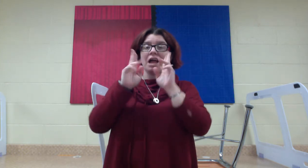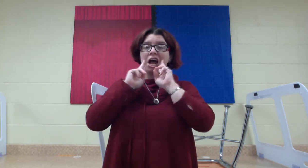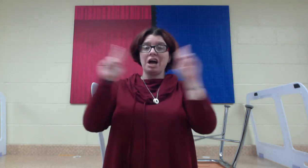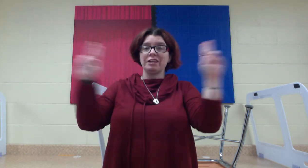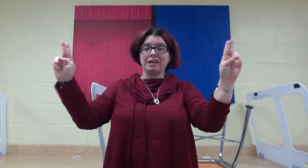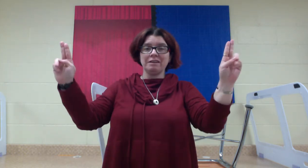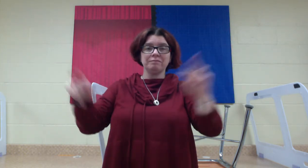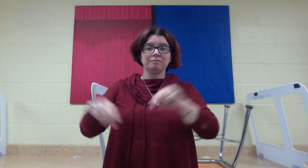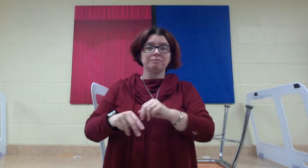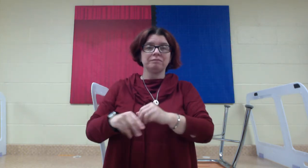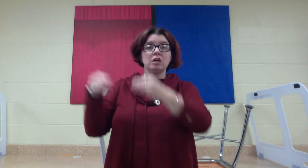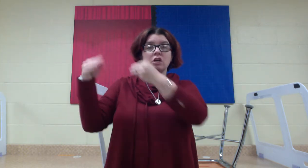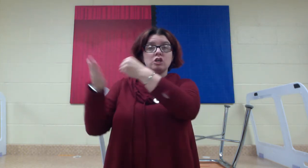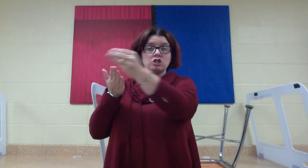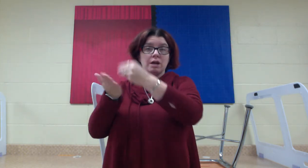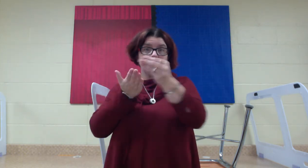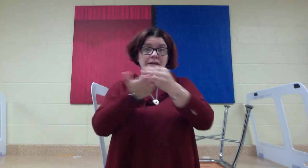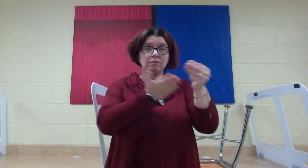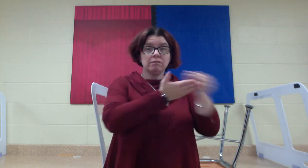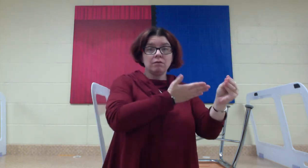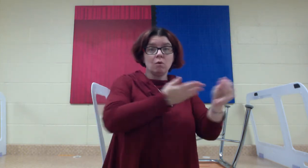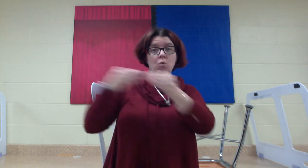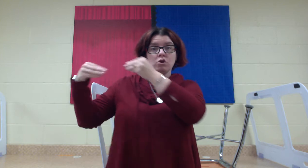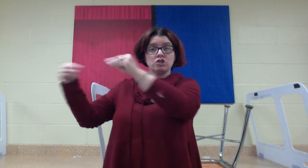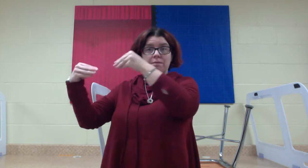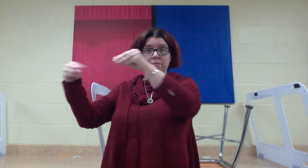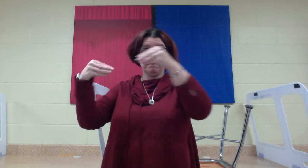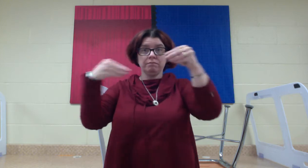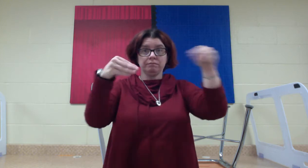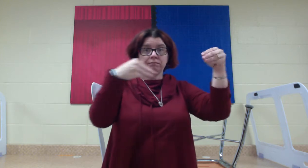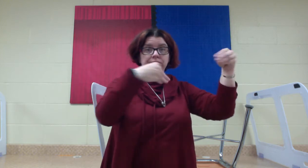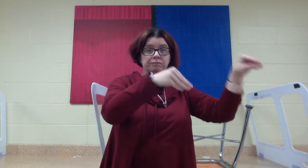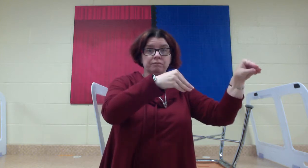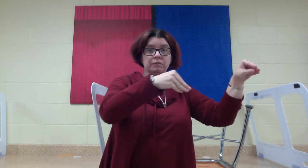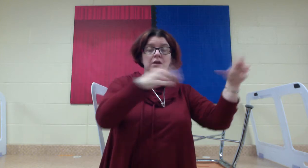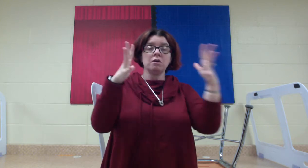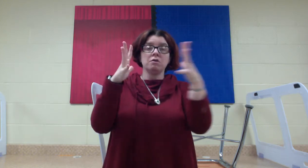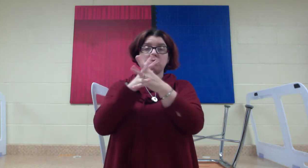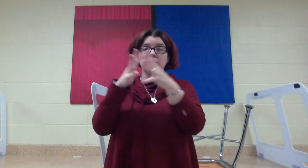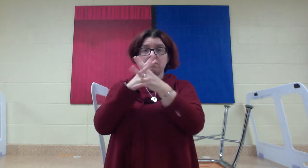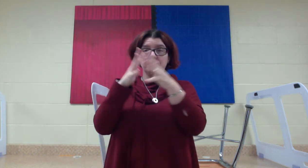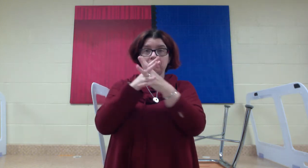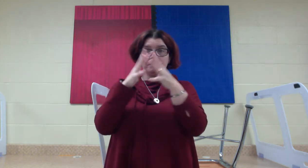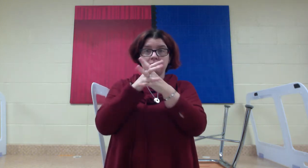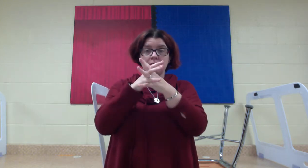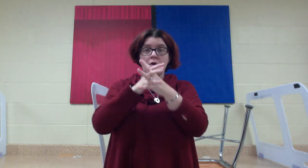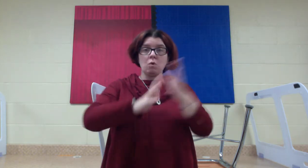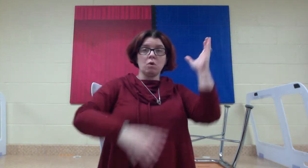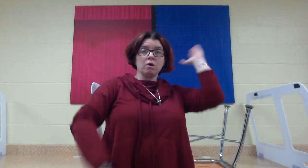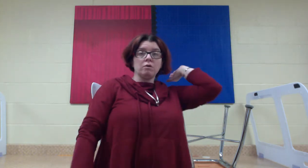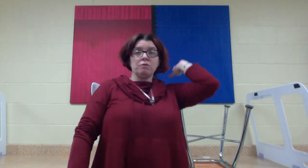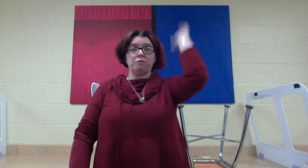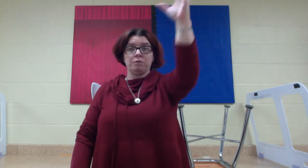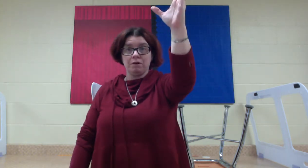holiday, shopping, or shopping, football, or football,